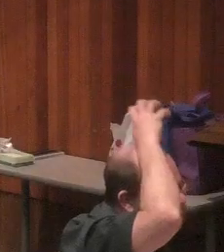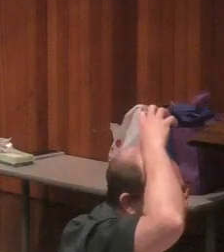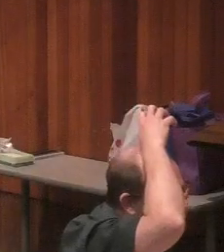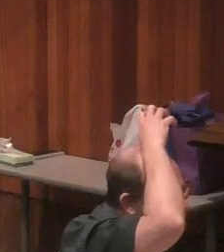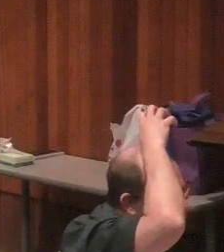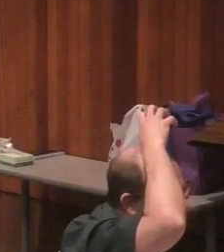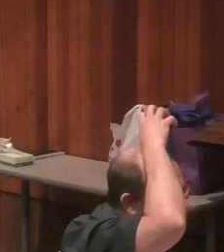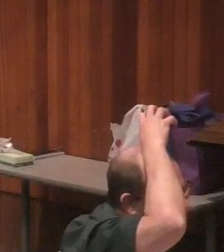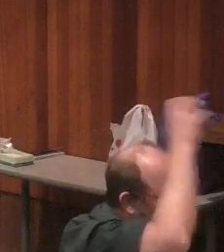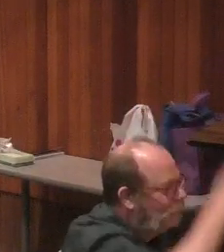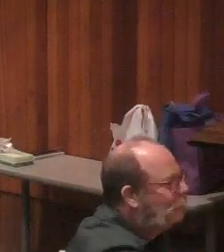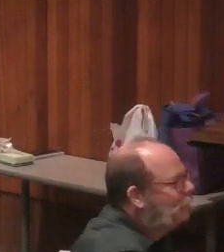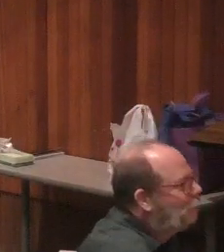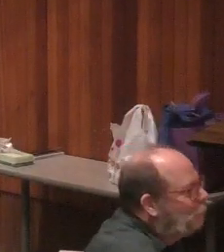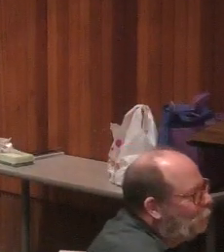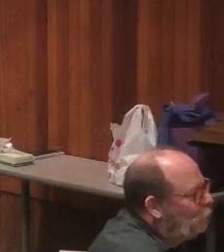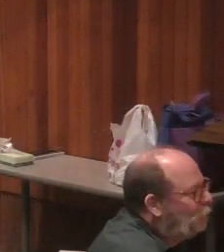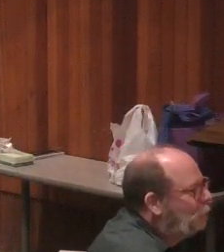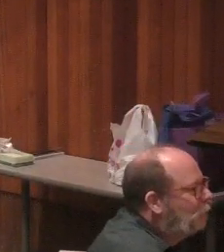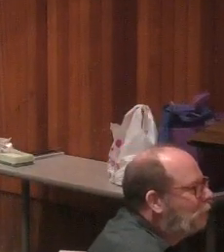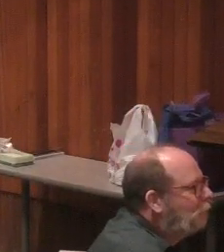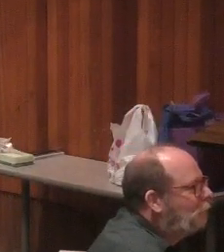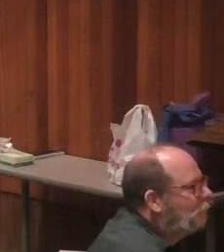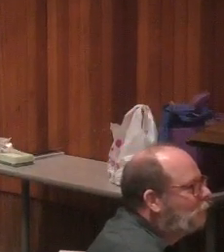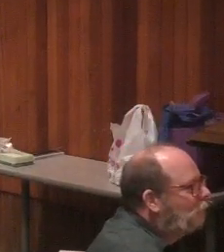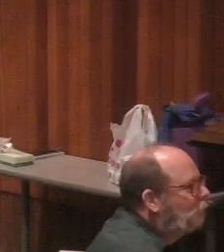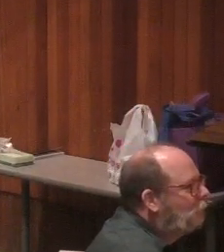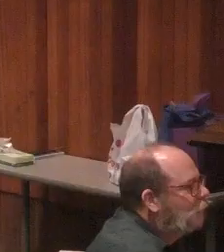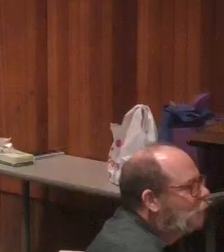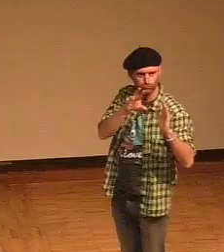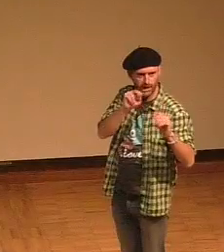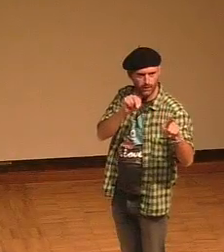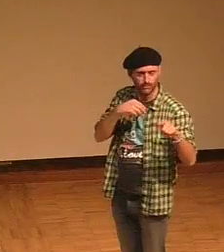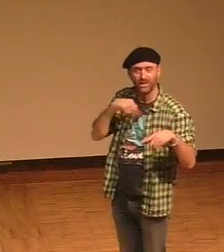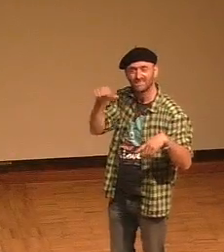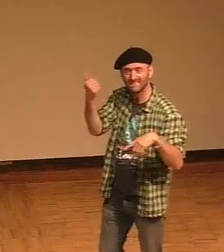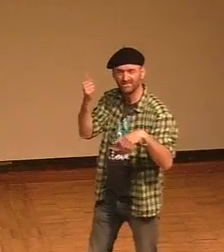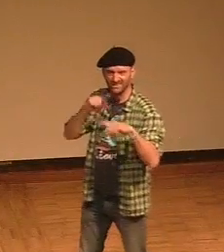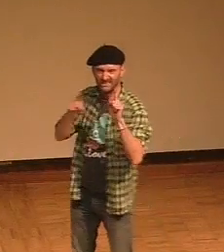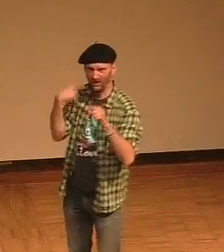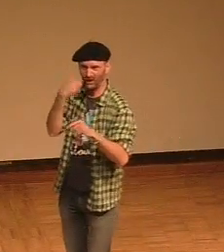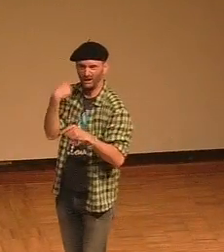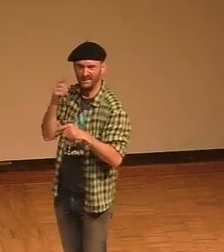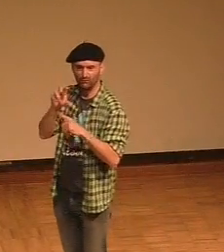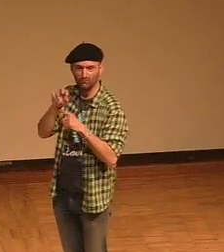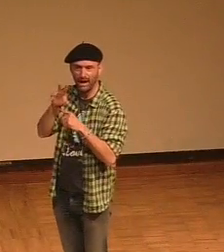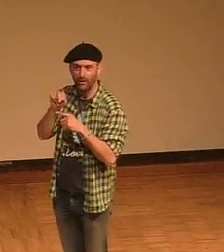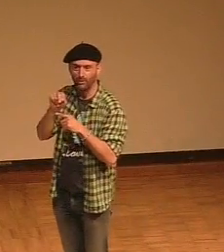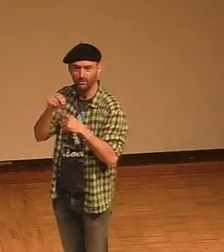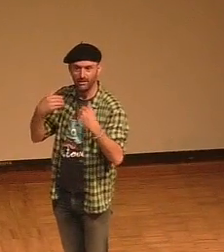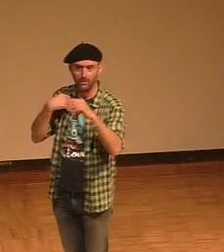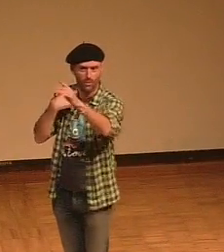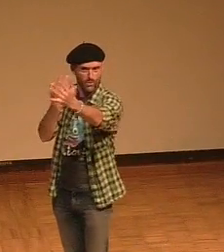Now, what about, okay, hold on. That's just one body part. It's an example of a crown. But then there's different looking ones